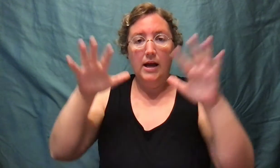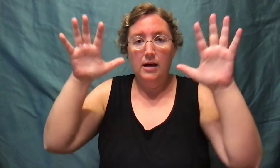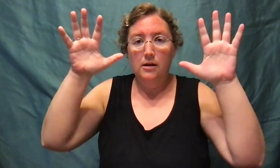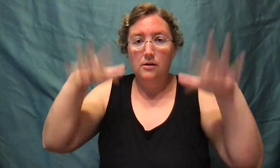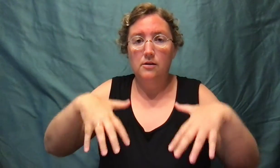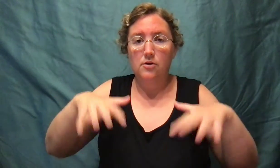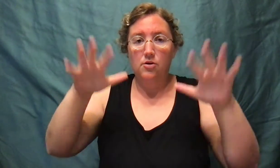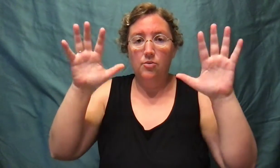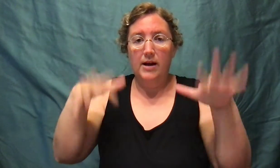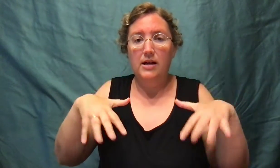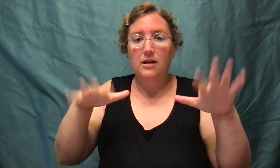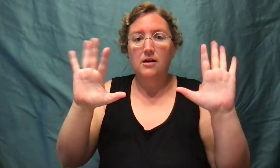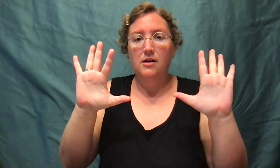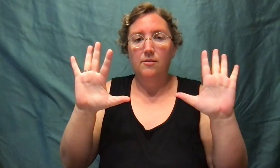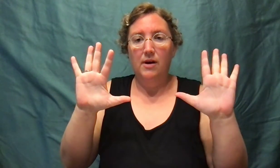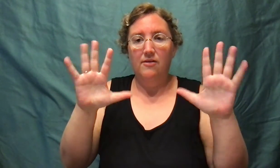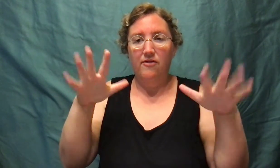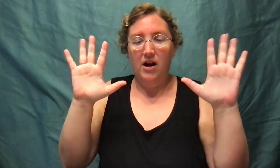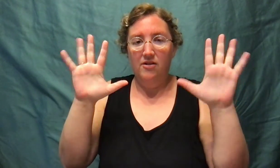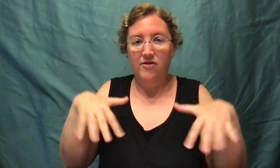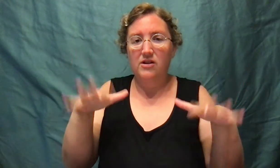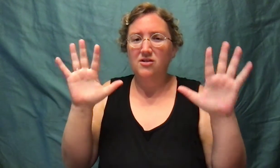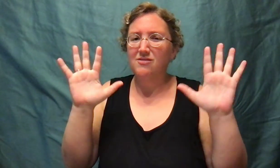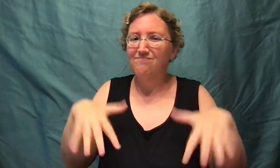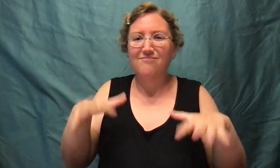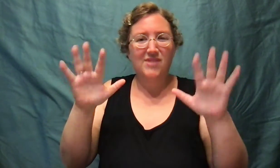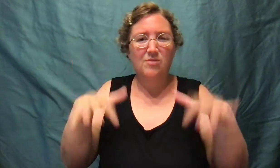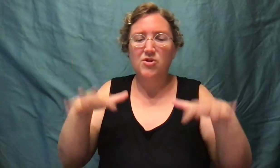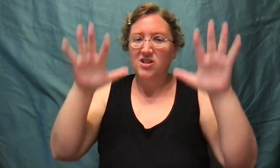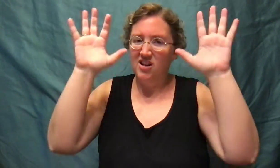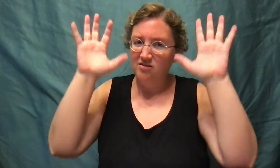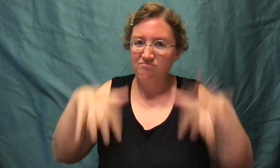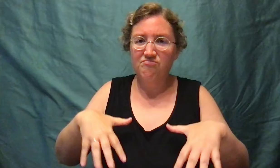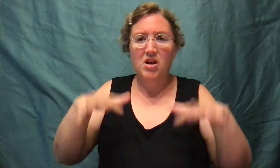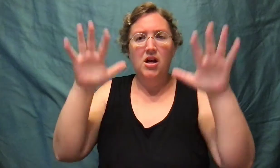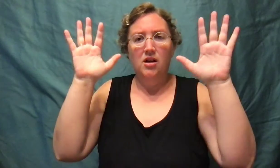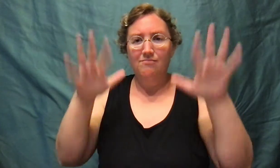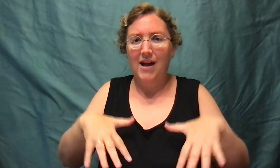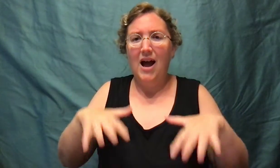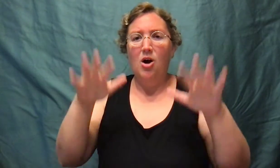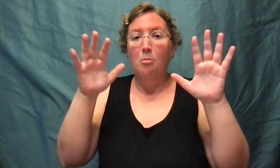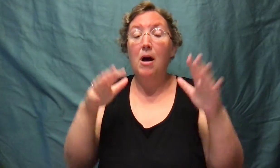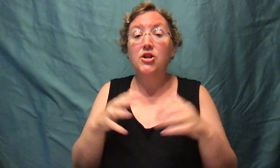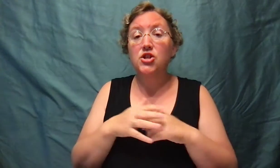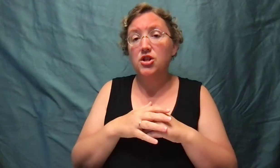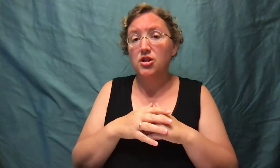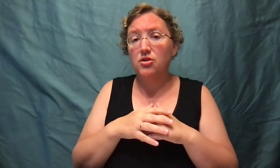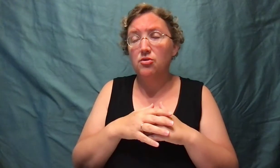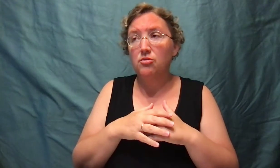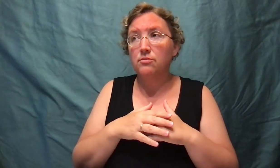Rain or rainy, my 5 fingers come straight down. How much you